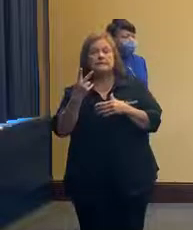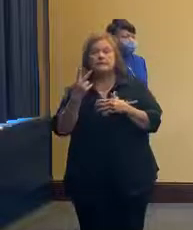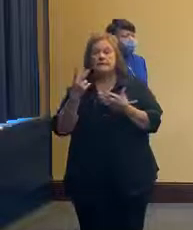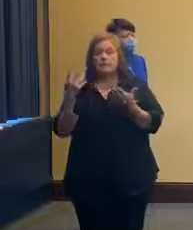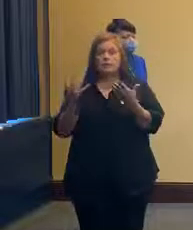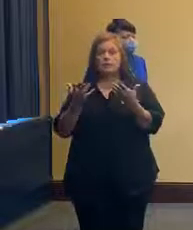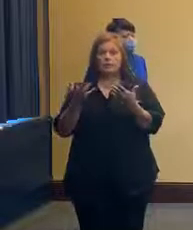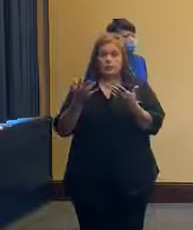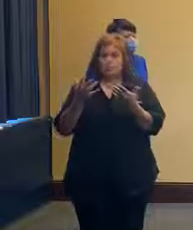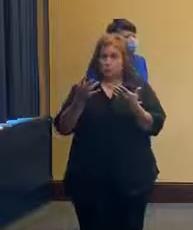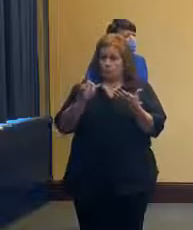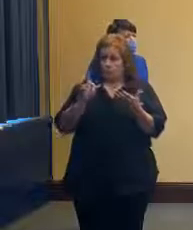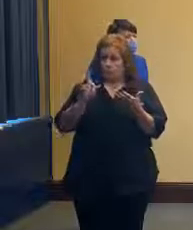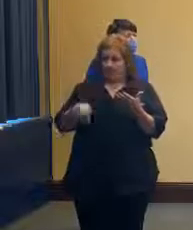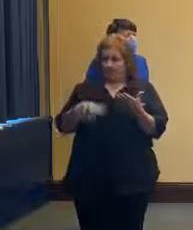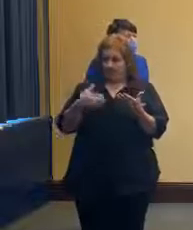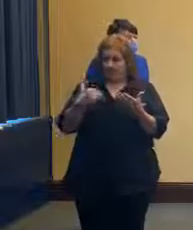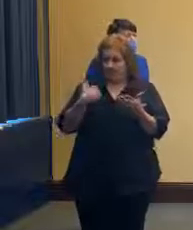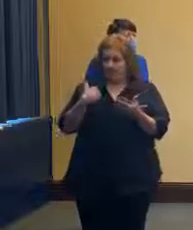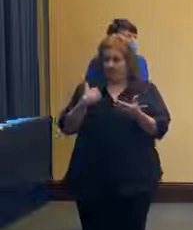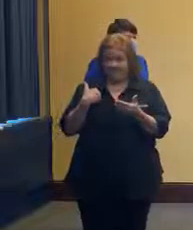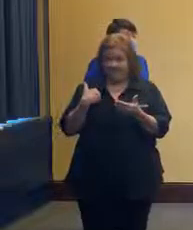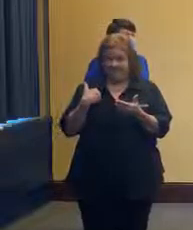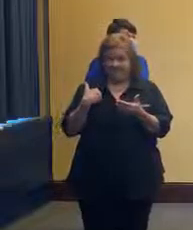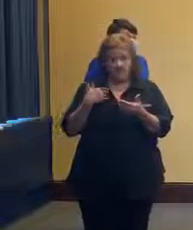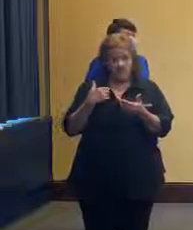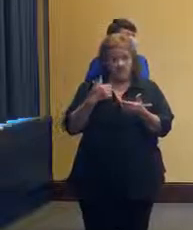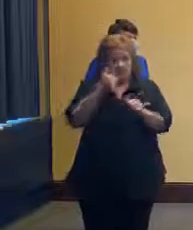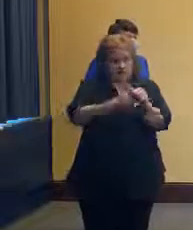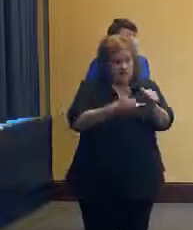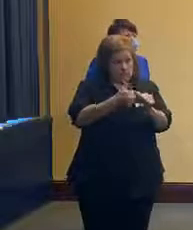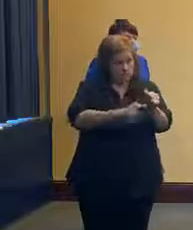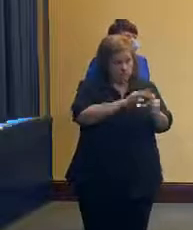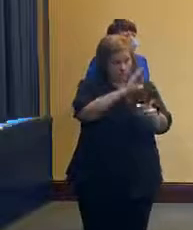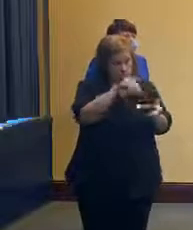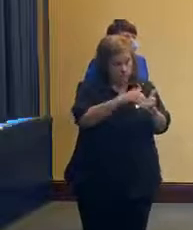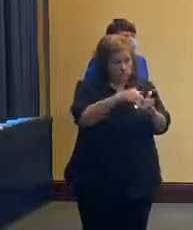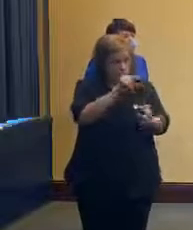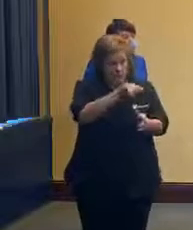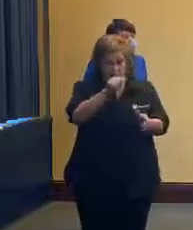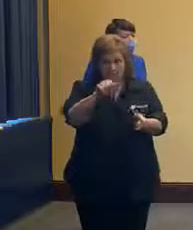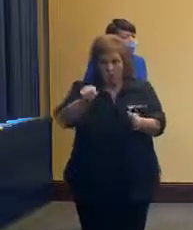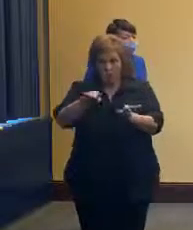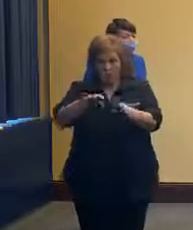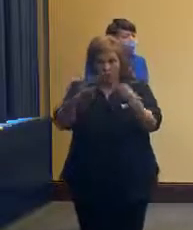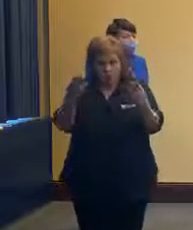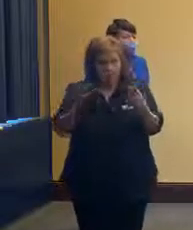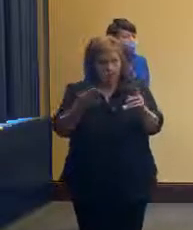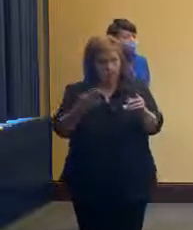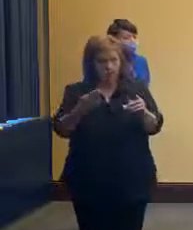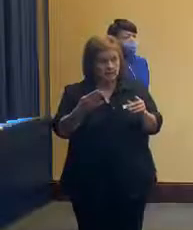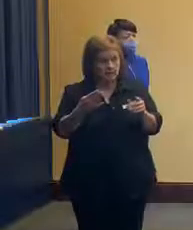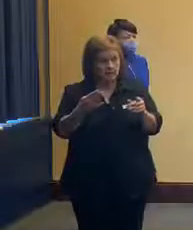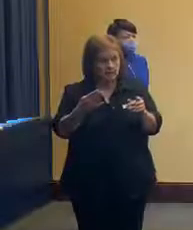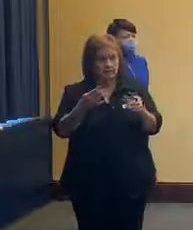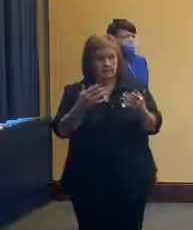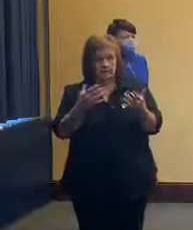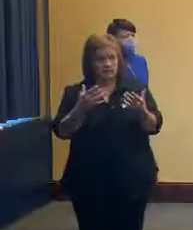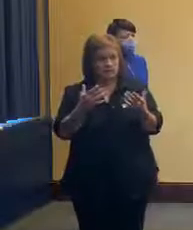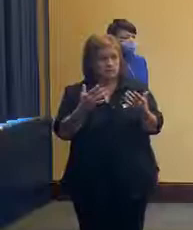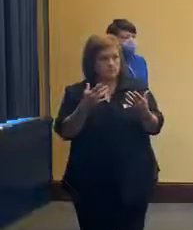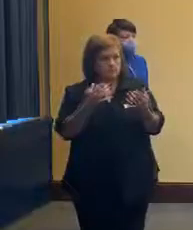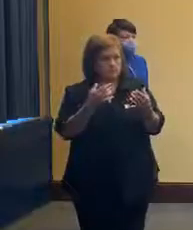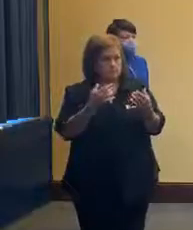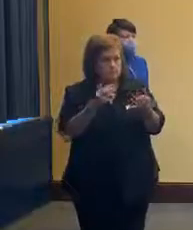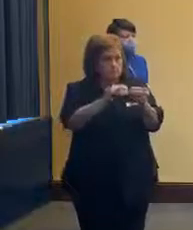need. Do you have to have all your centers open every single day for the hours that they previously did? Is certain volumes in